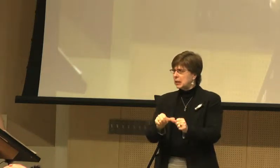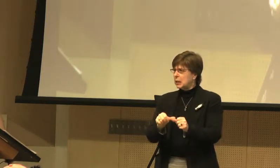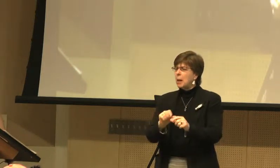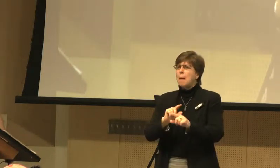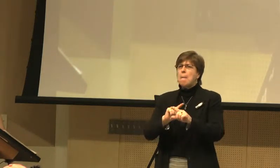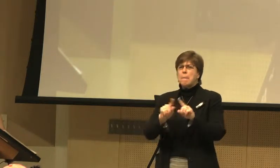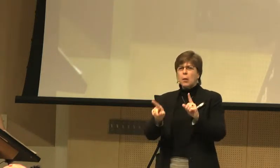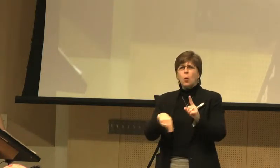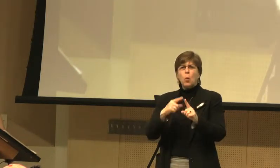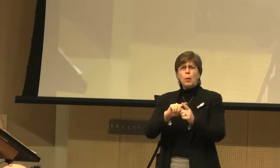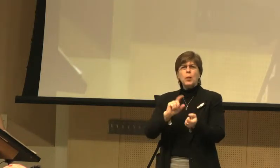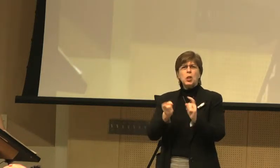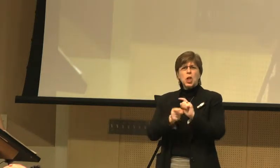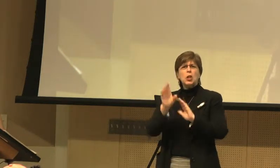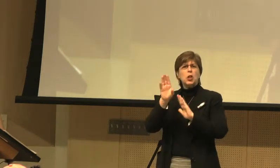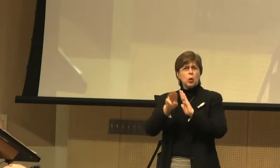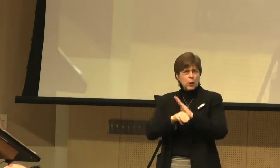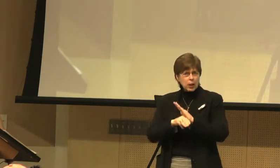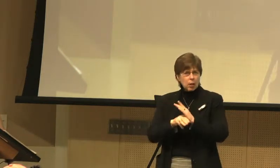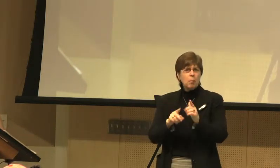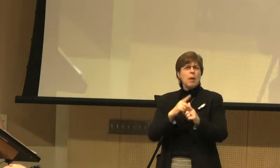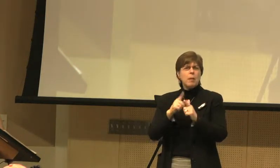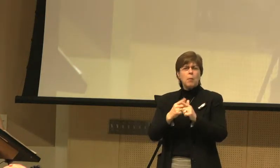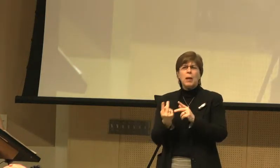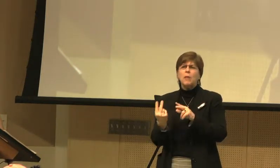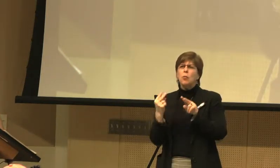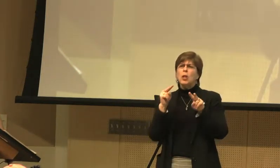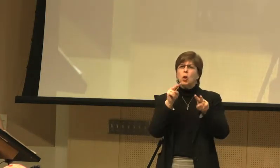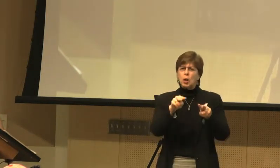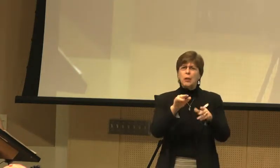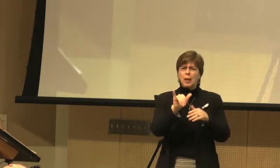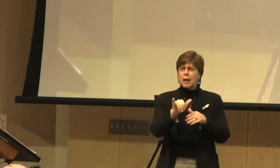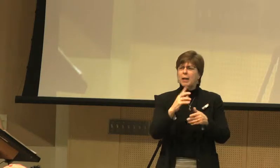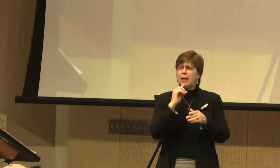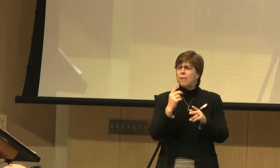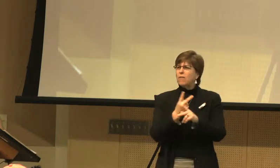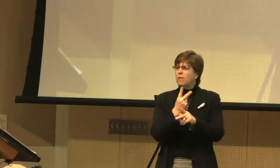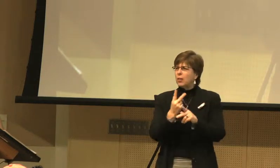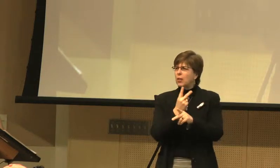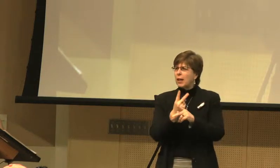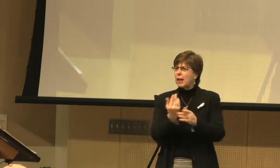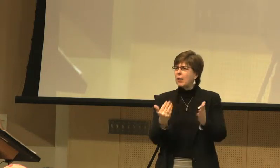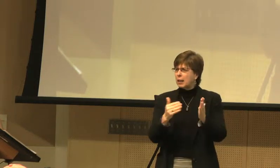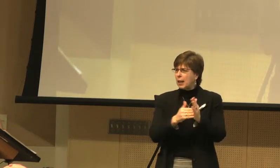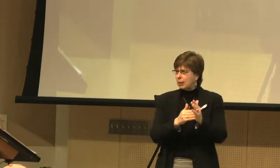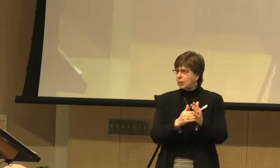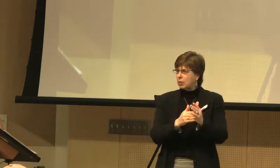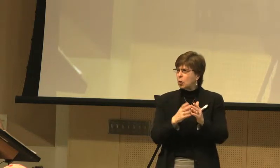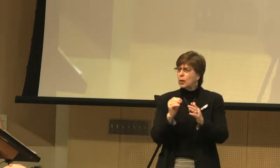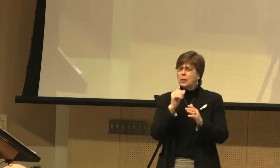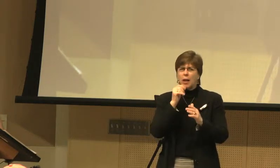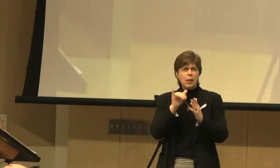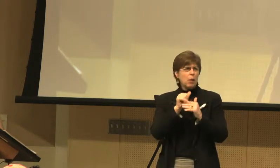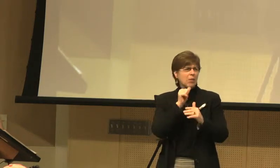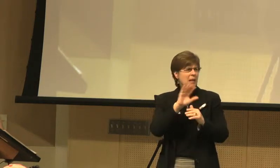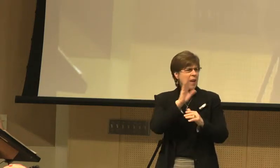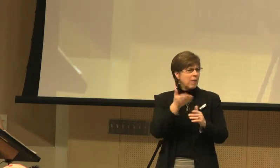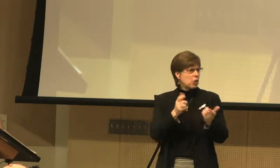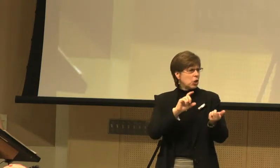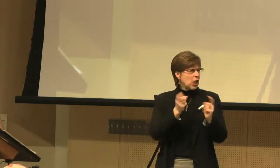consistent. But when we change the curriculum, then we have to really look at that and figure that out again. So it's not that we never